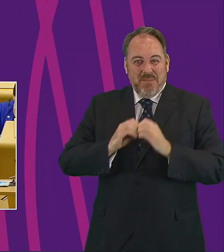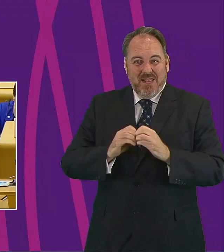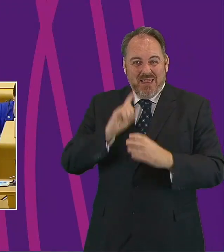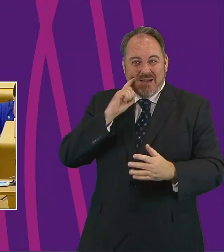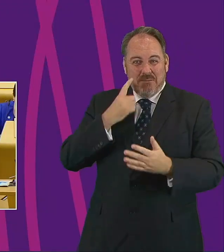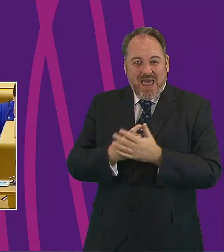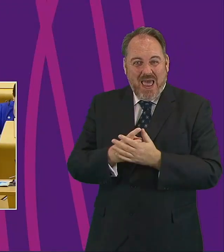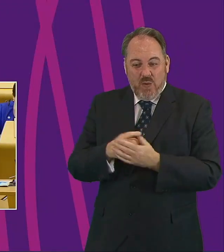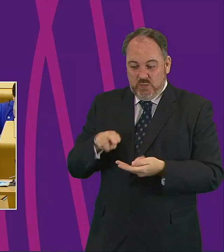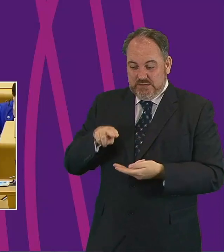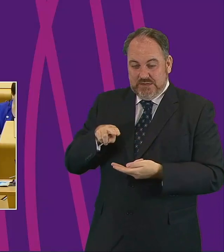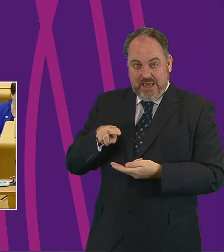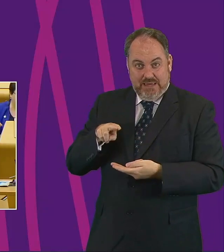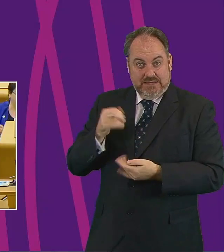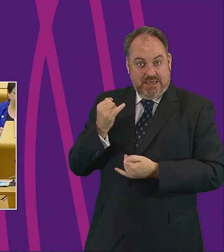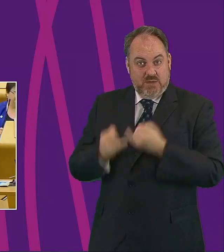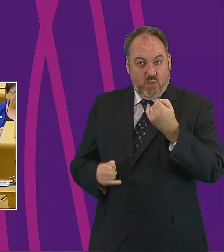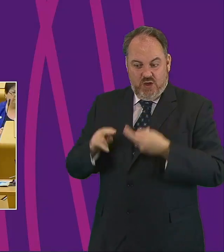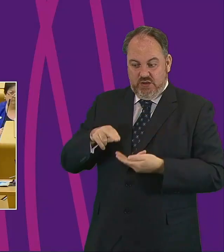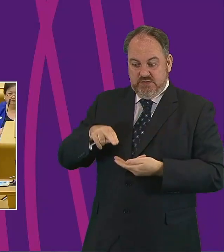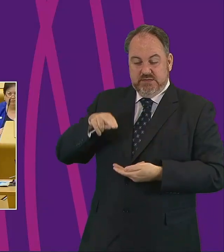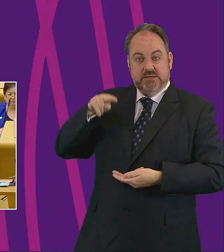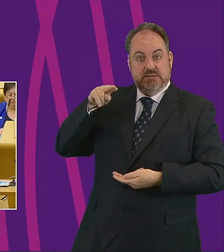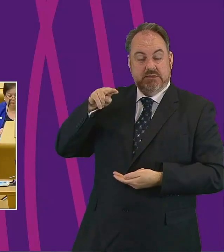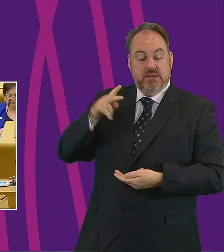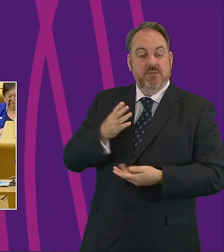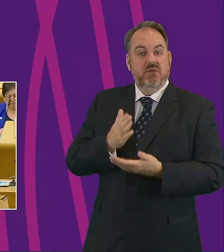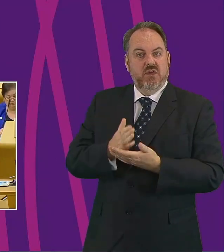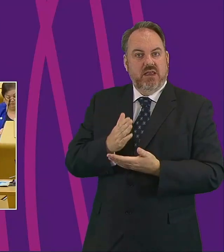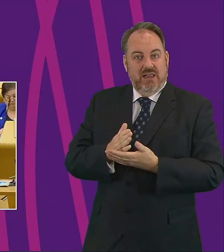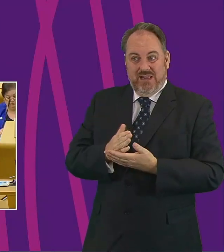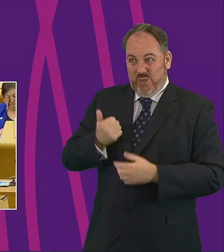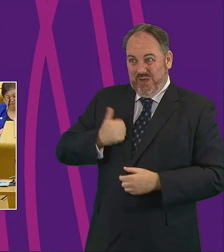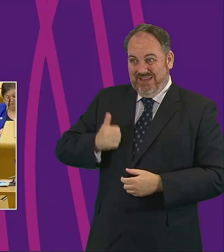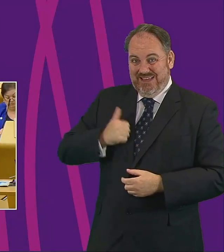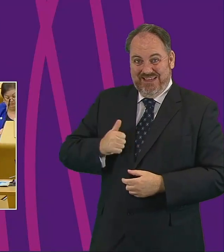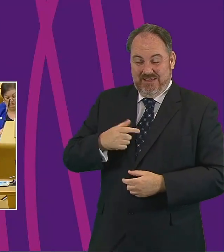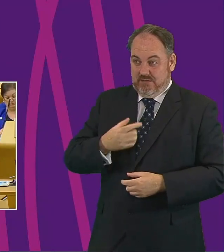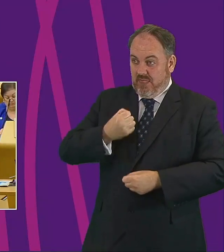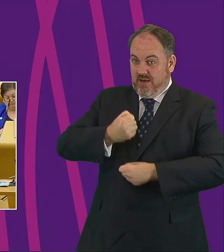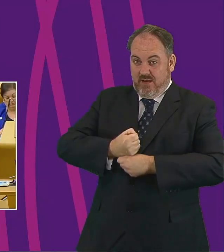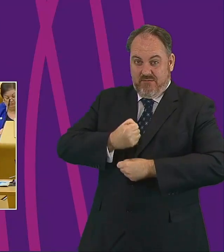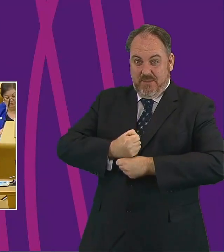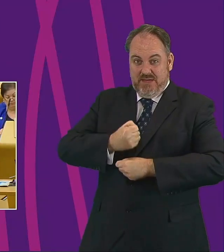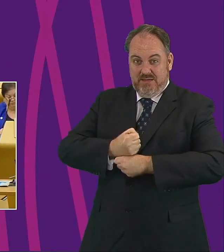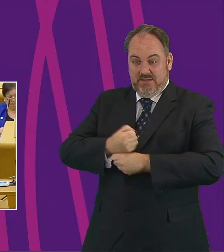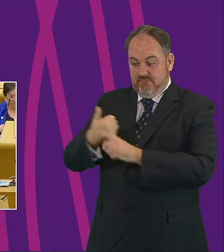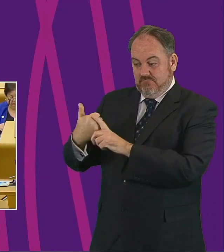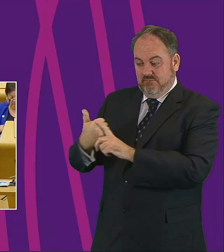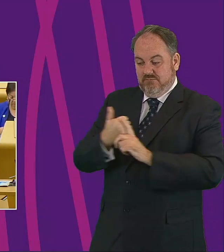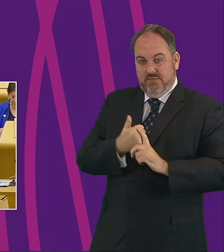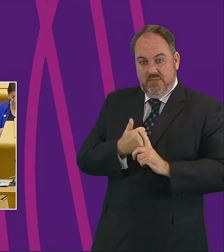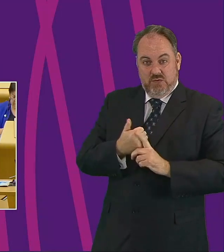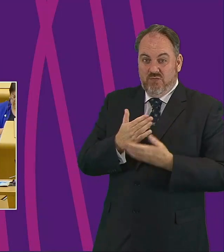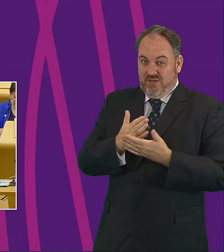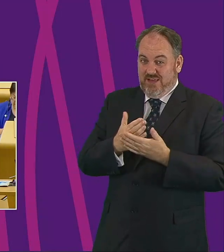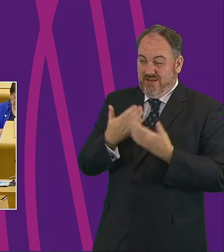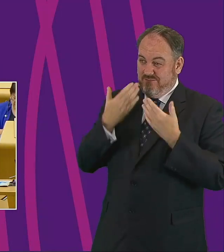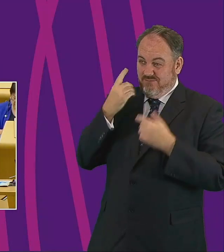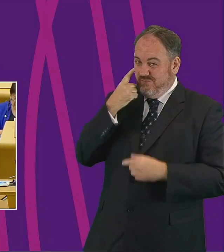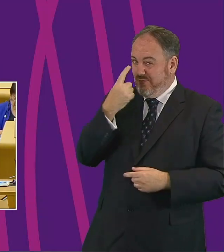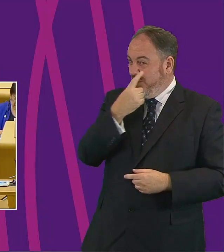the figures also show how much we need active government and how much it can do. It shows the value